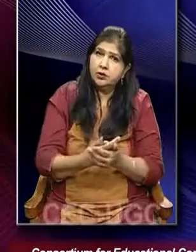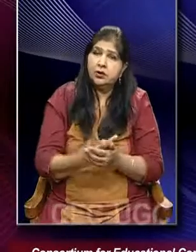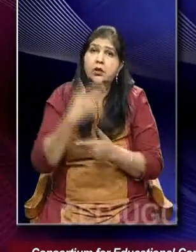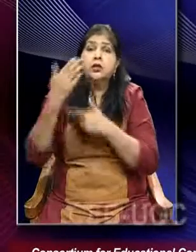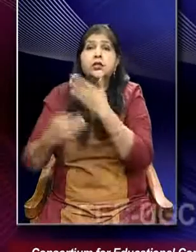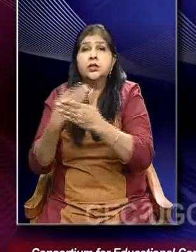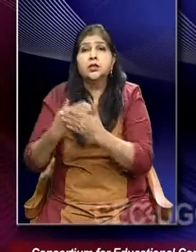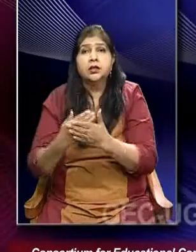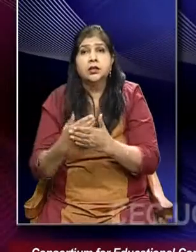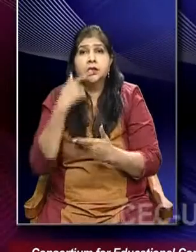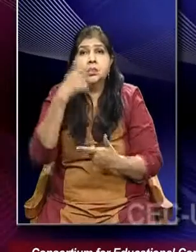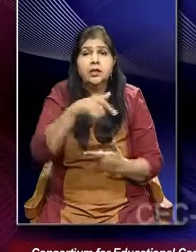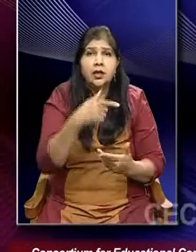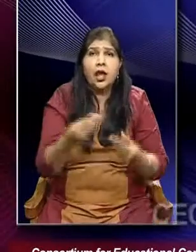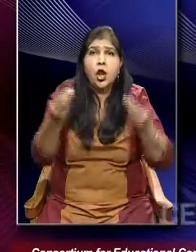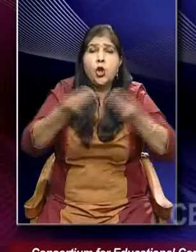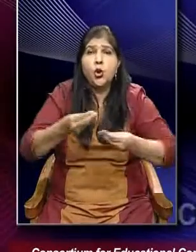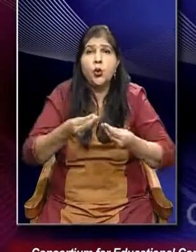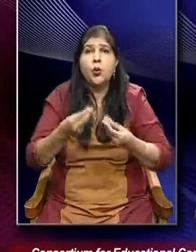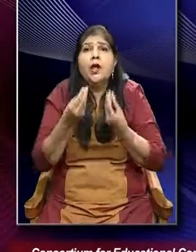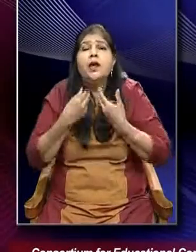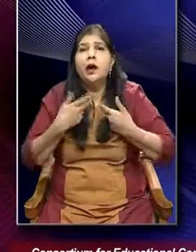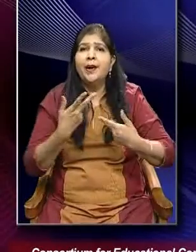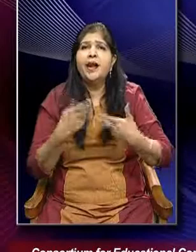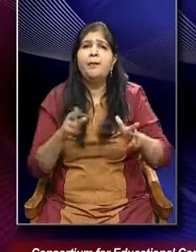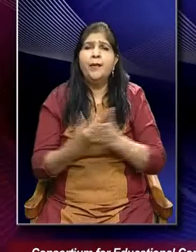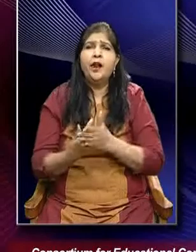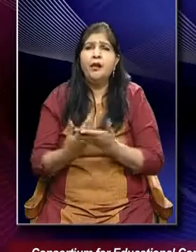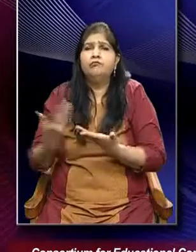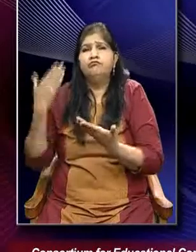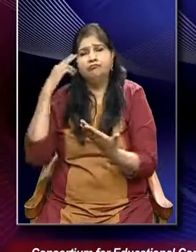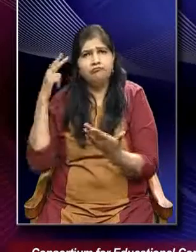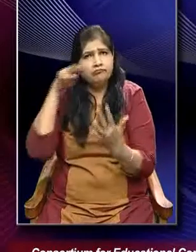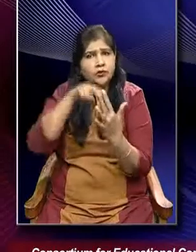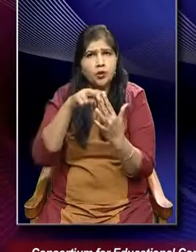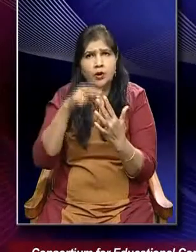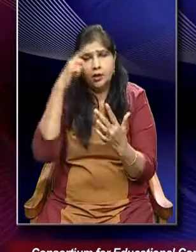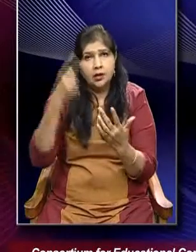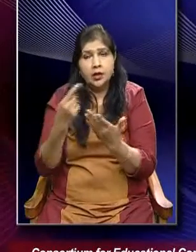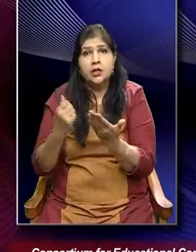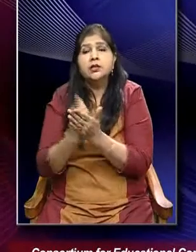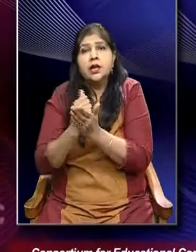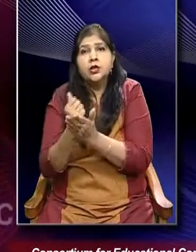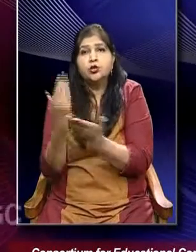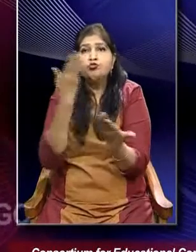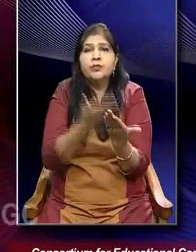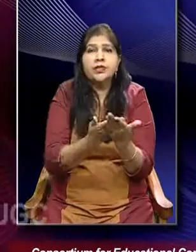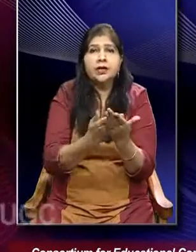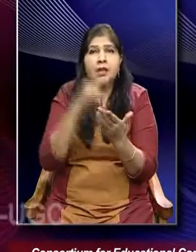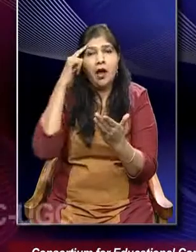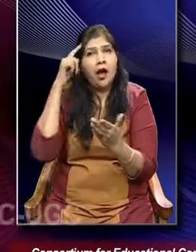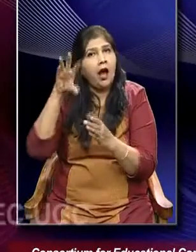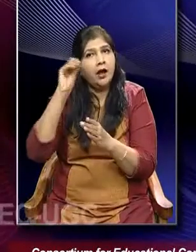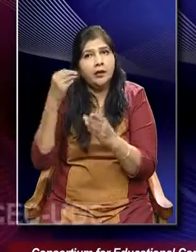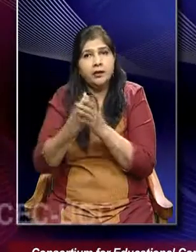and the new liberal perspective tries to present the idea of